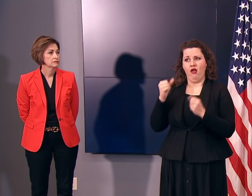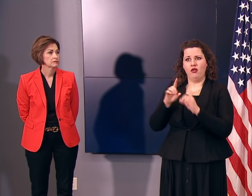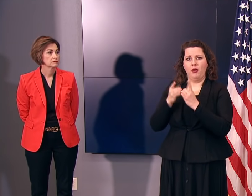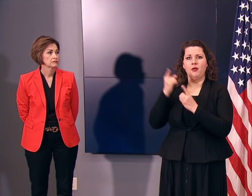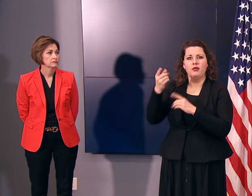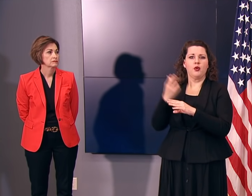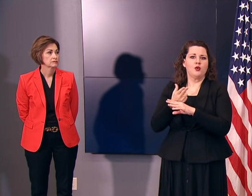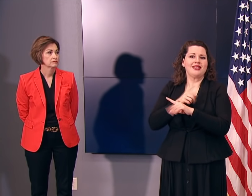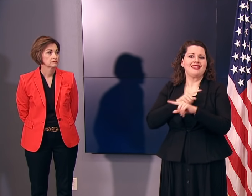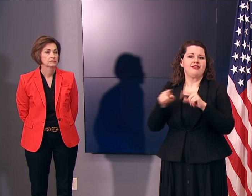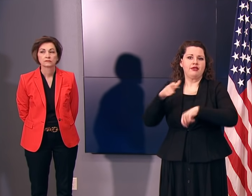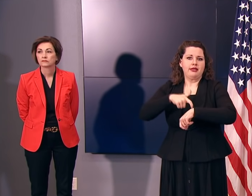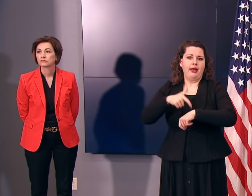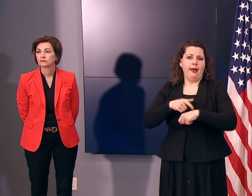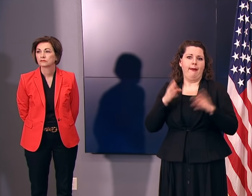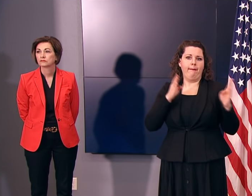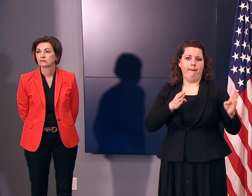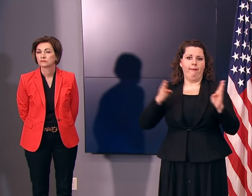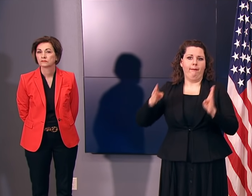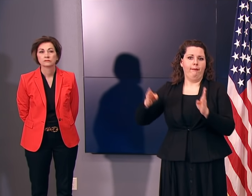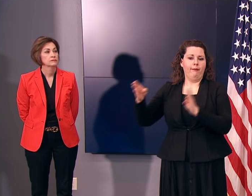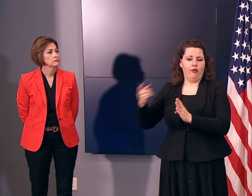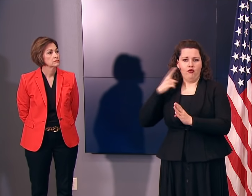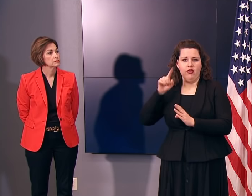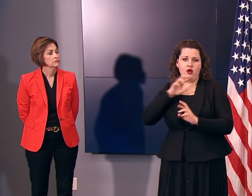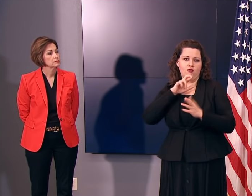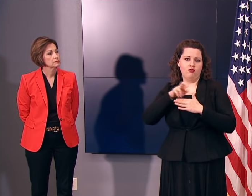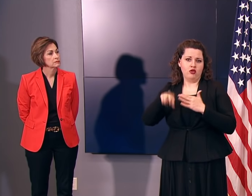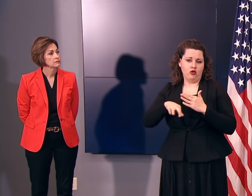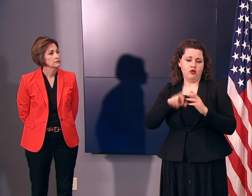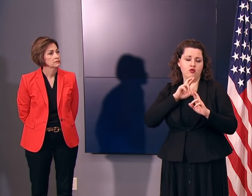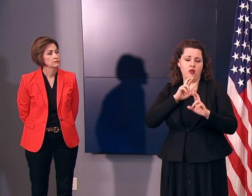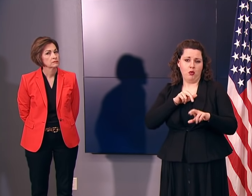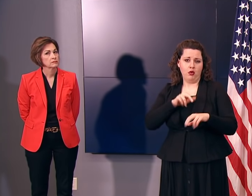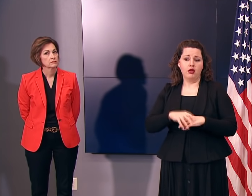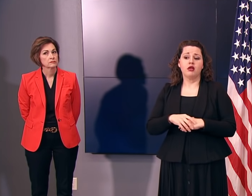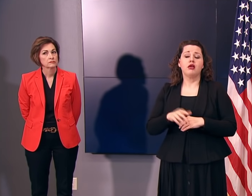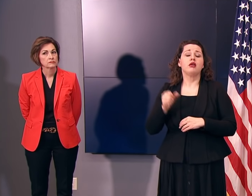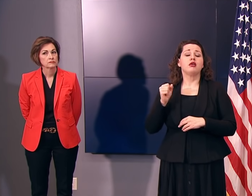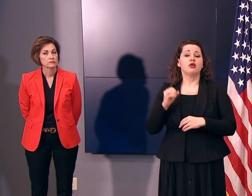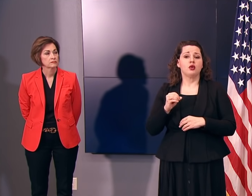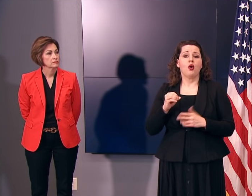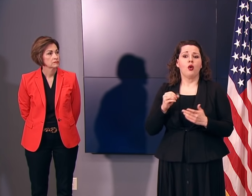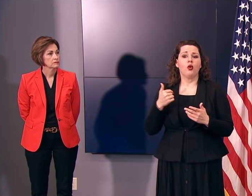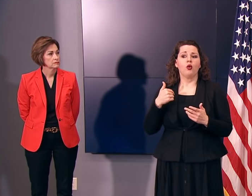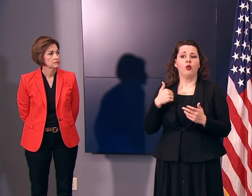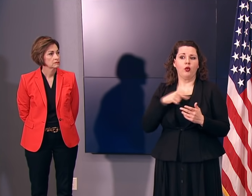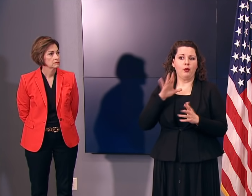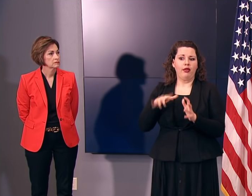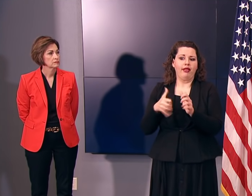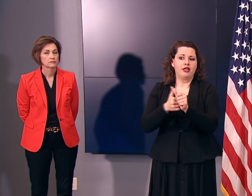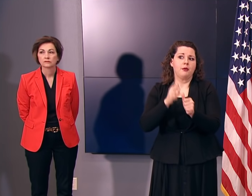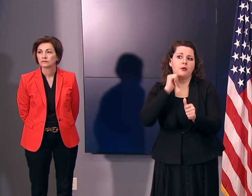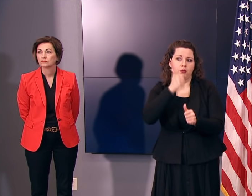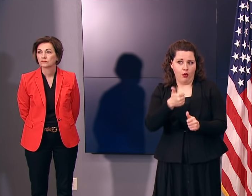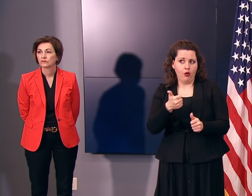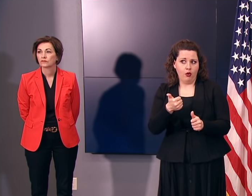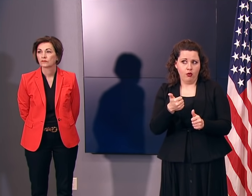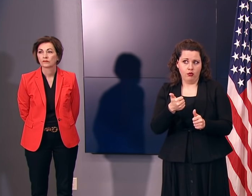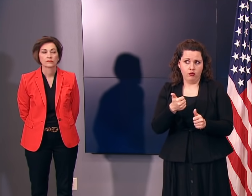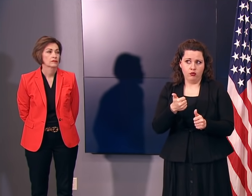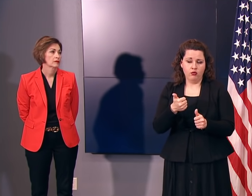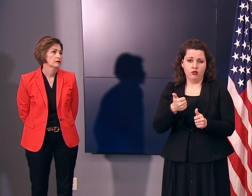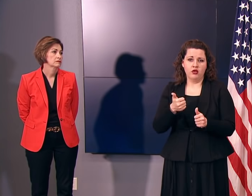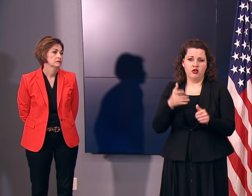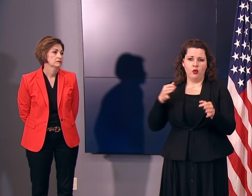undoubtedly using a different time frame in terms of their results reporting. And so we'll catch up with them tomorrow in